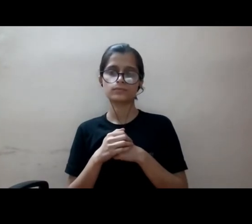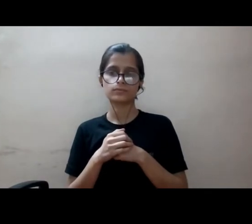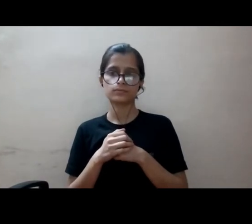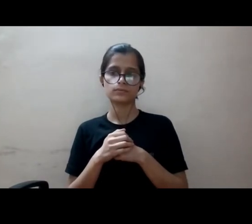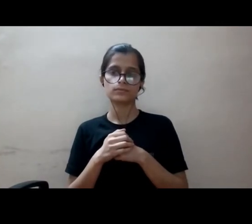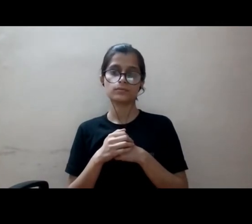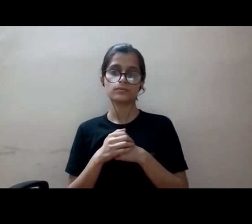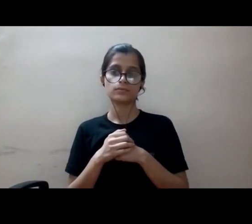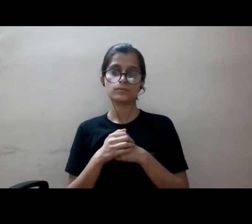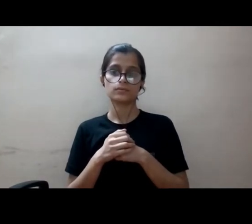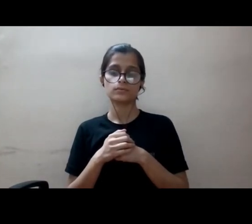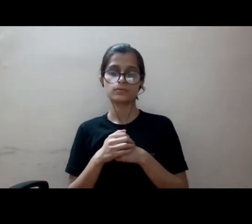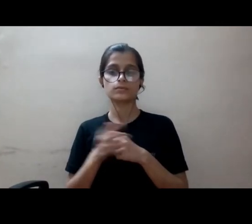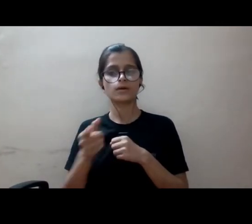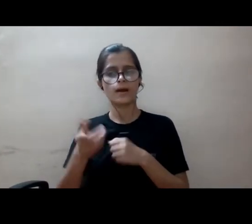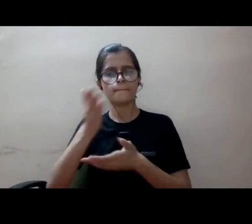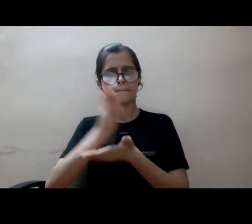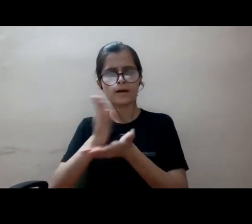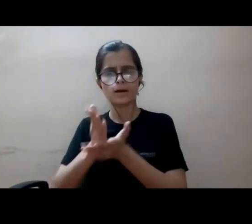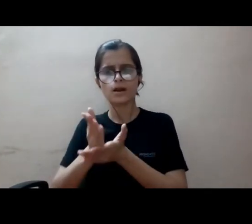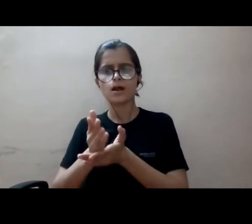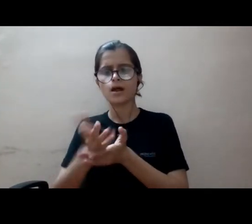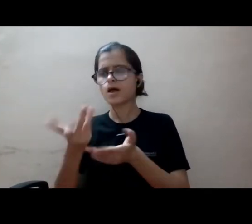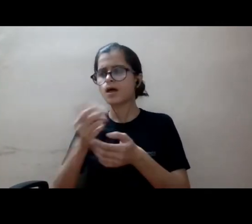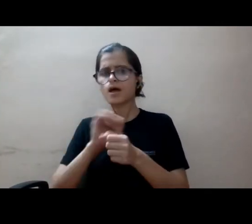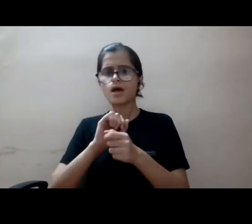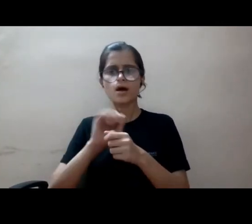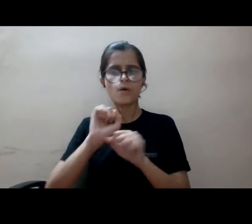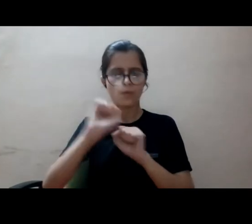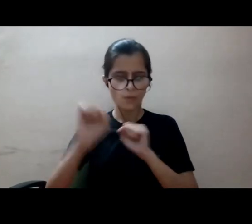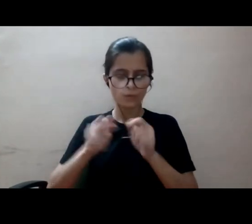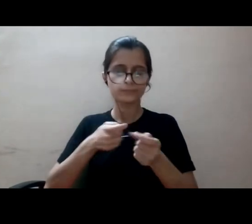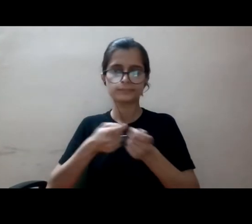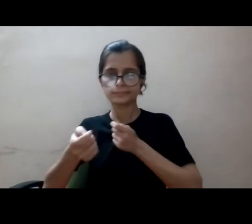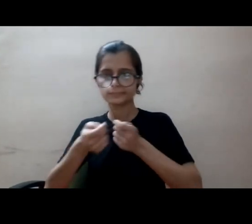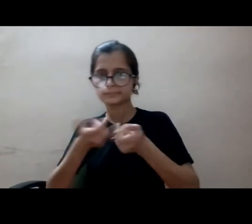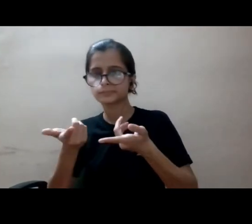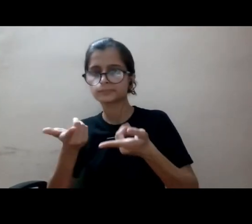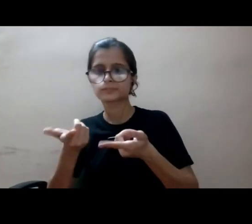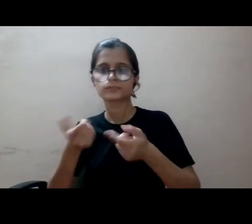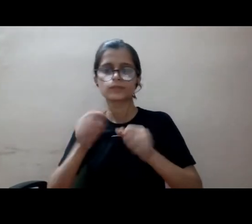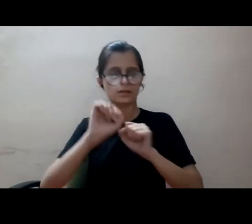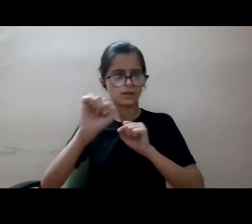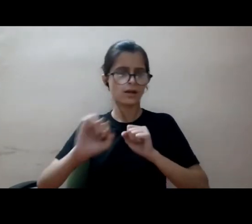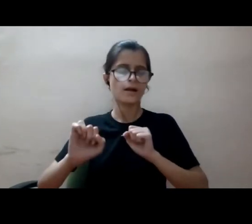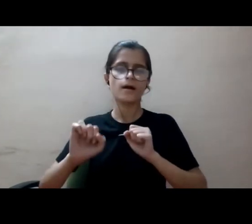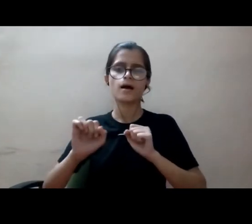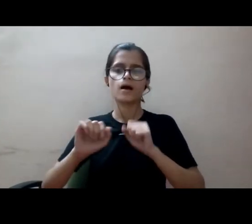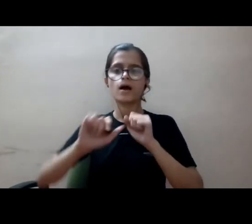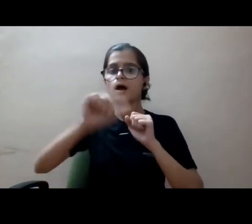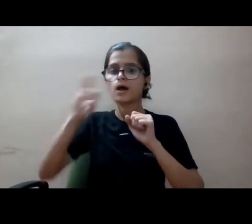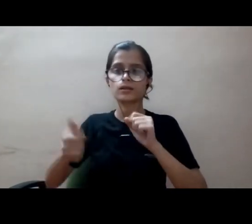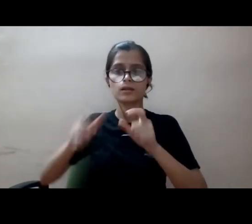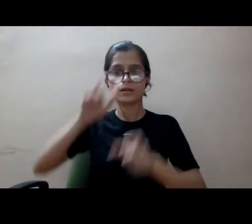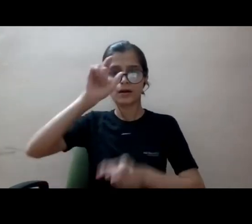"Subjective bodily engagement is tacit in the process of trying to make sense of another's